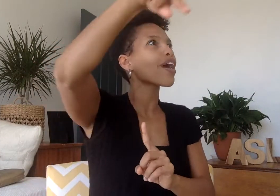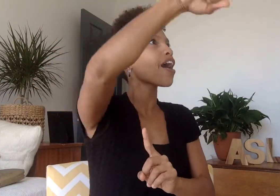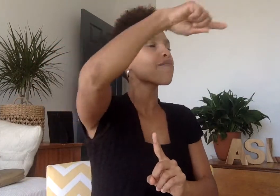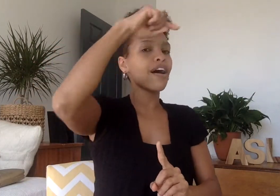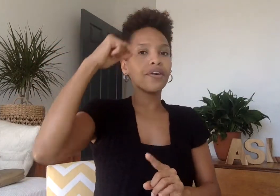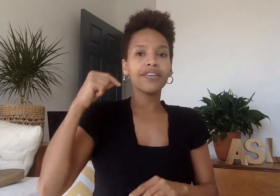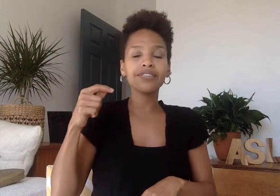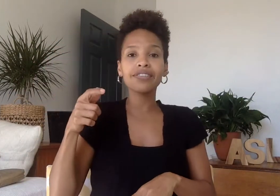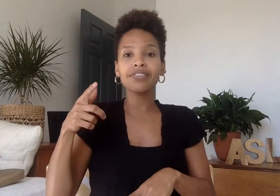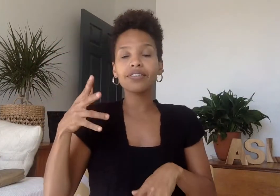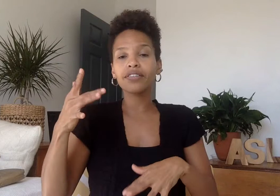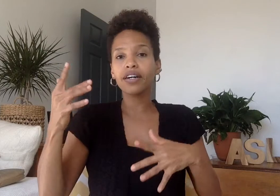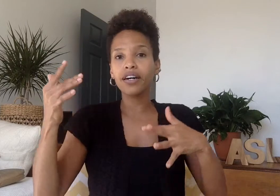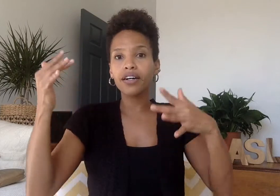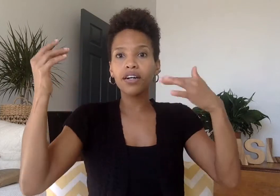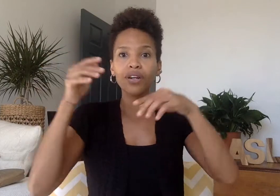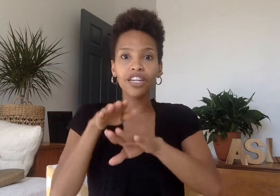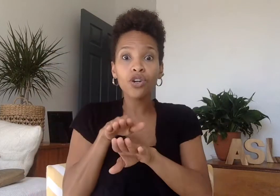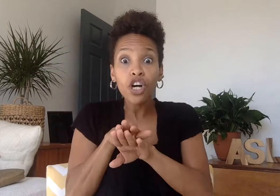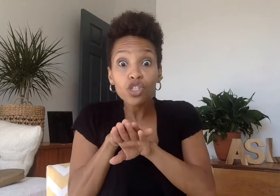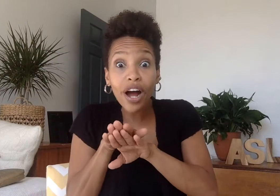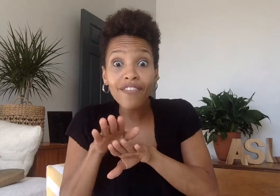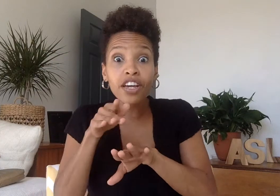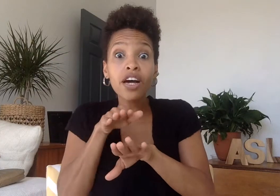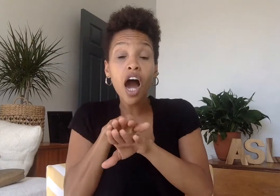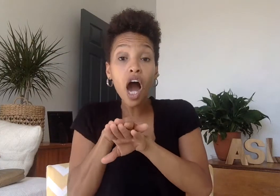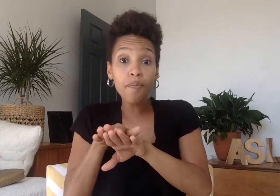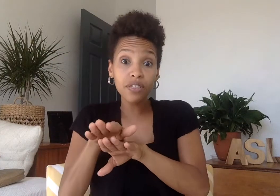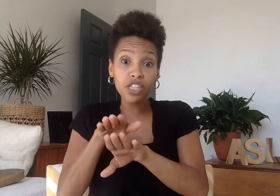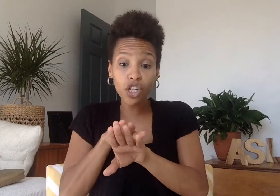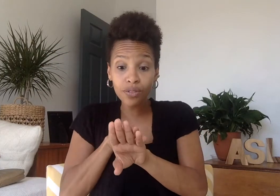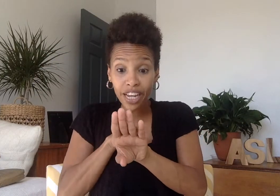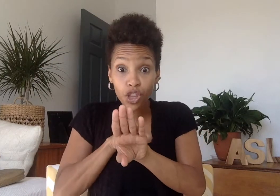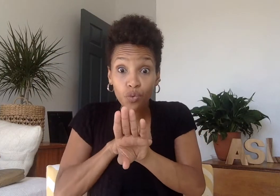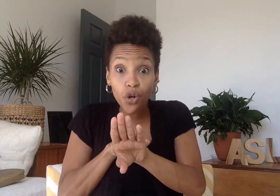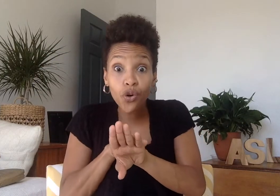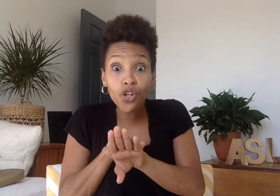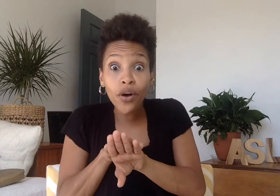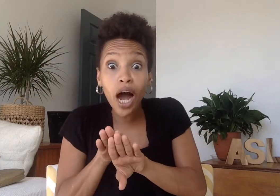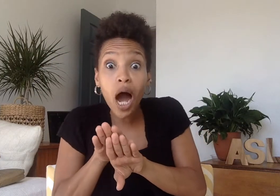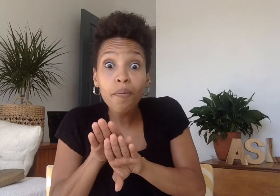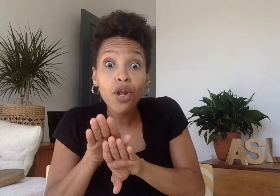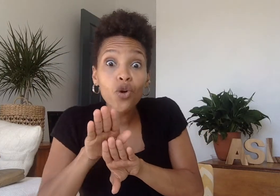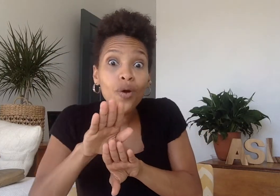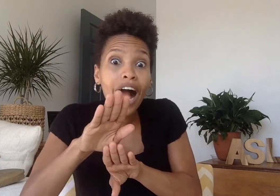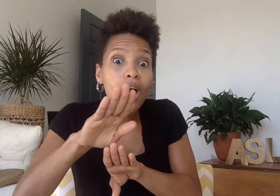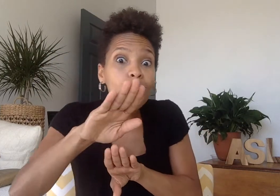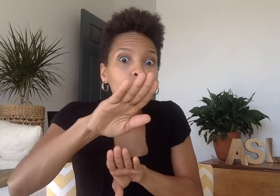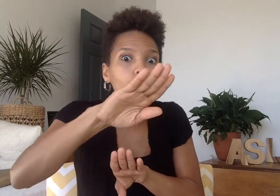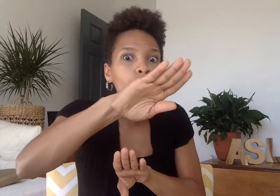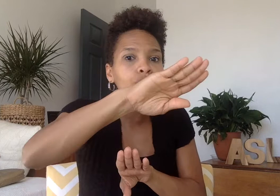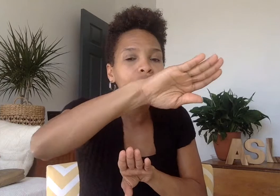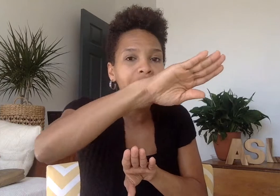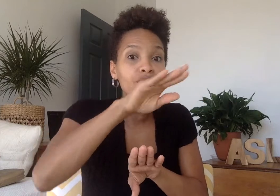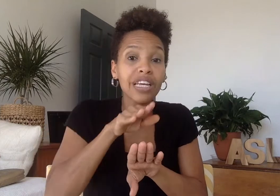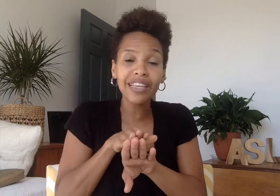the mountains. What did I do? Driving up. This shows like the road, going up and around the road. I really like